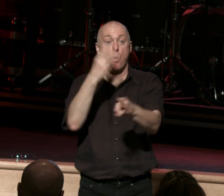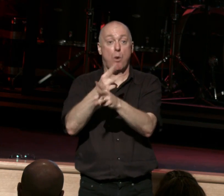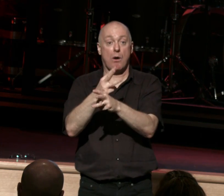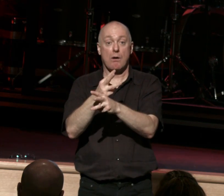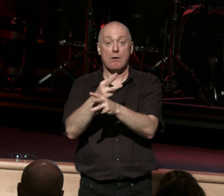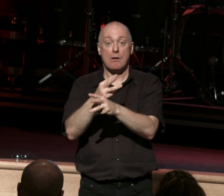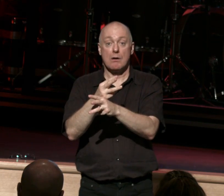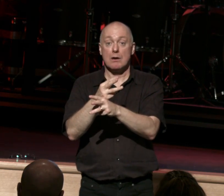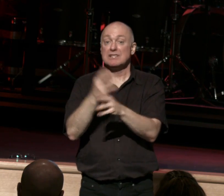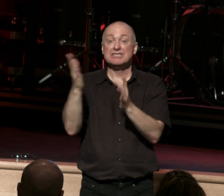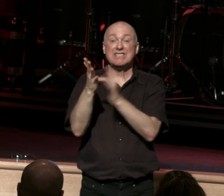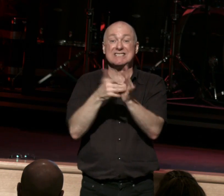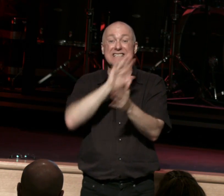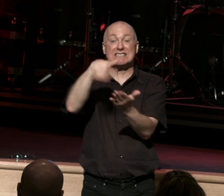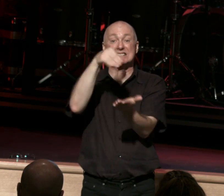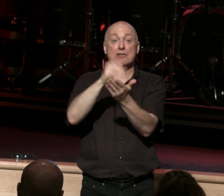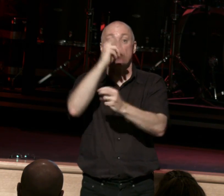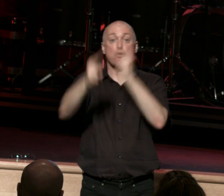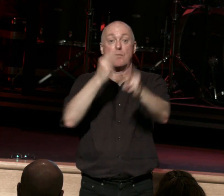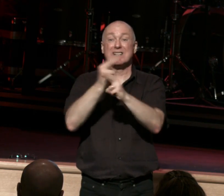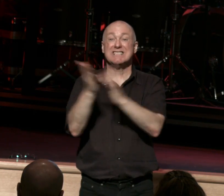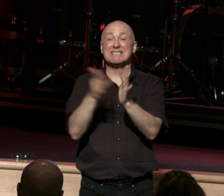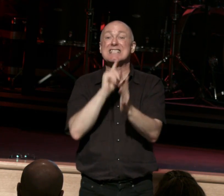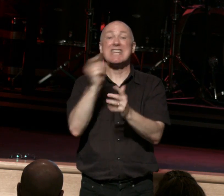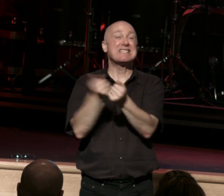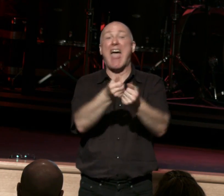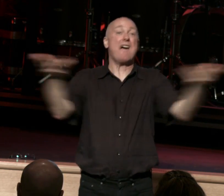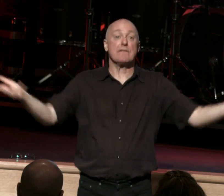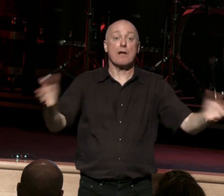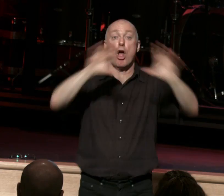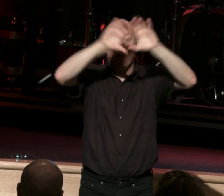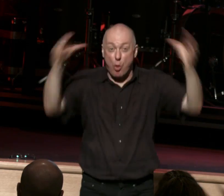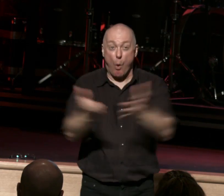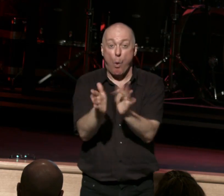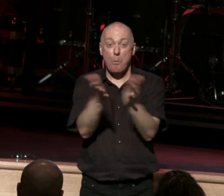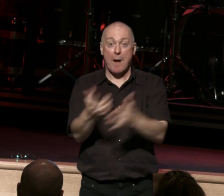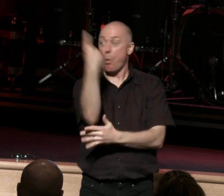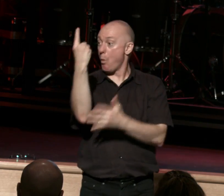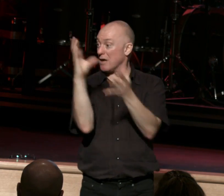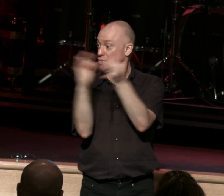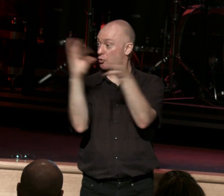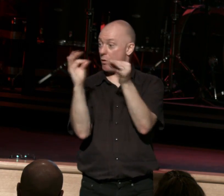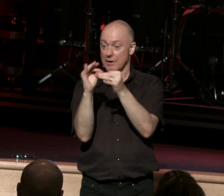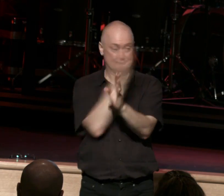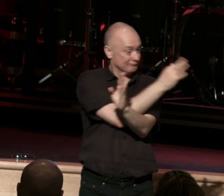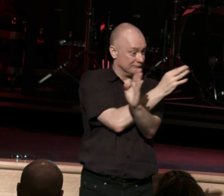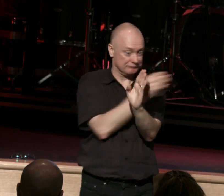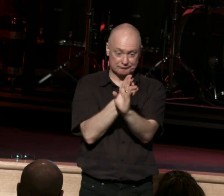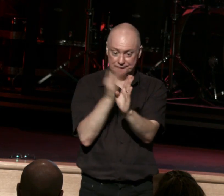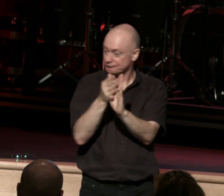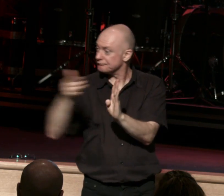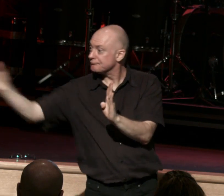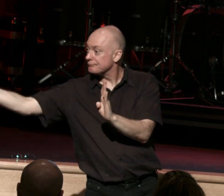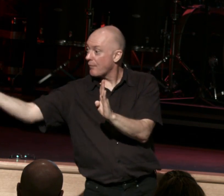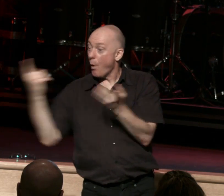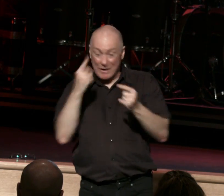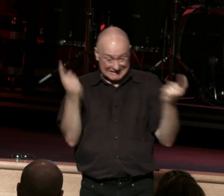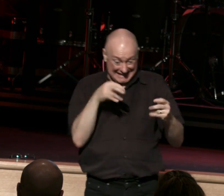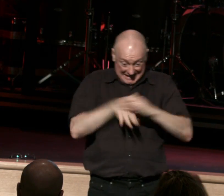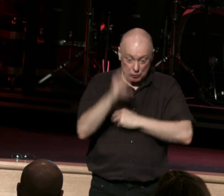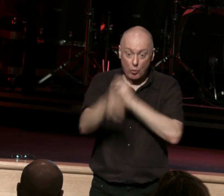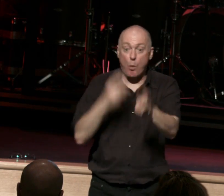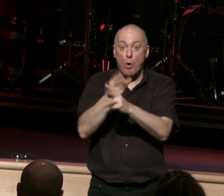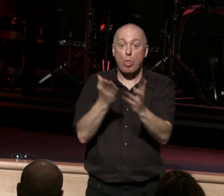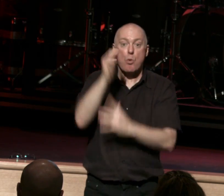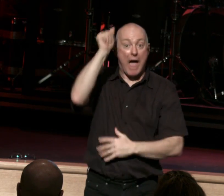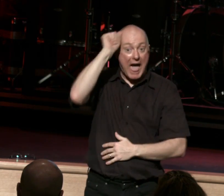the world, the center of the universe. He is everything. And the Bible is one story. The moment sin enters into